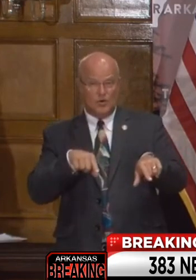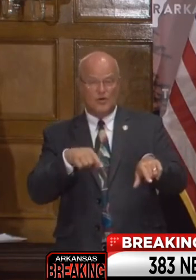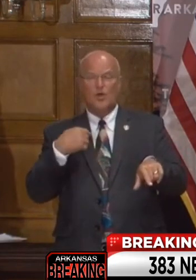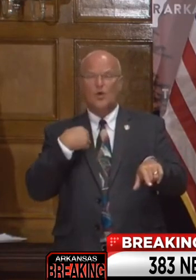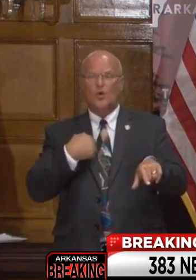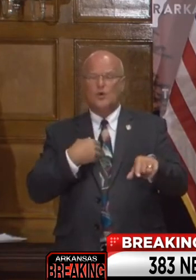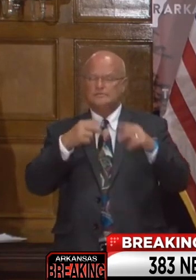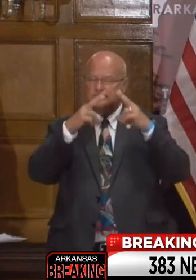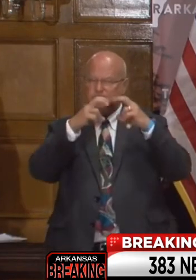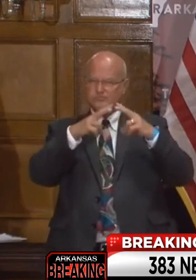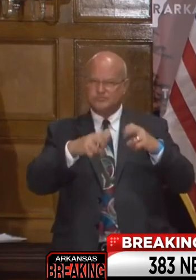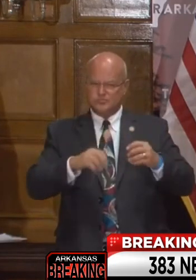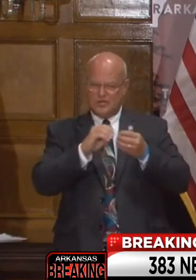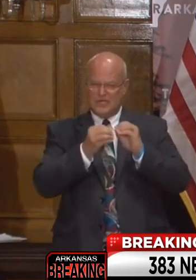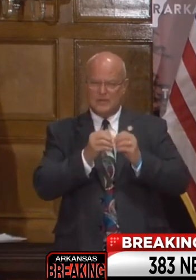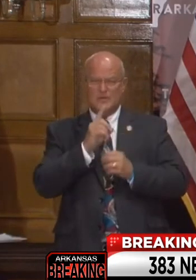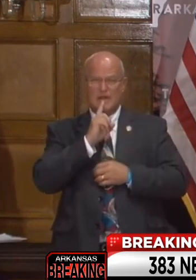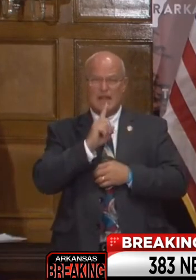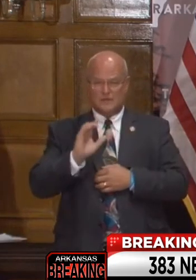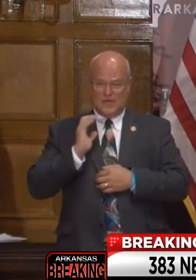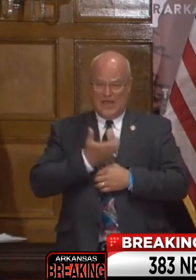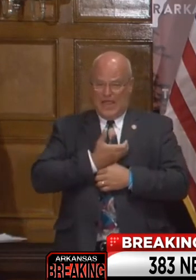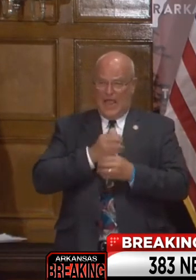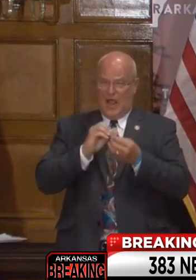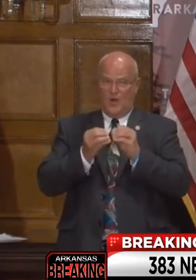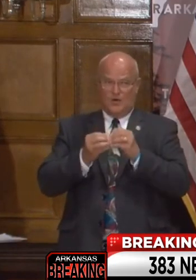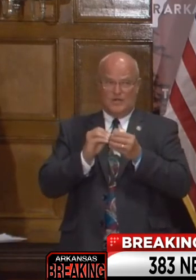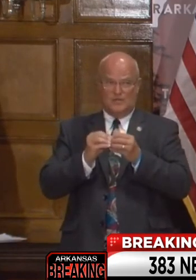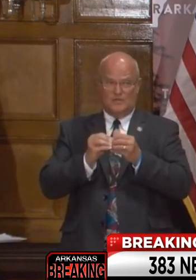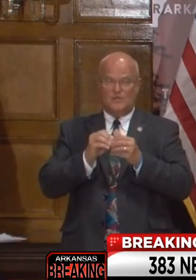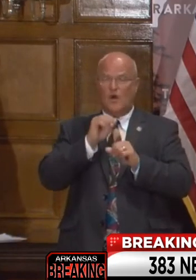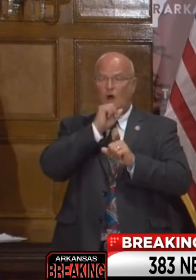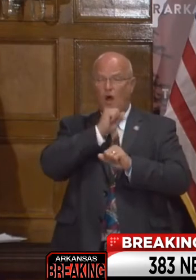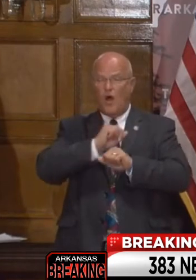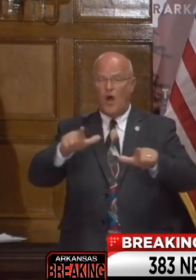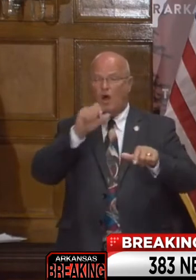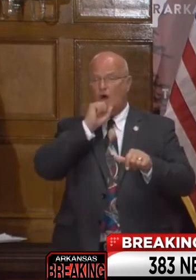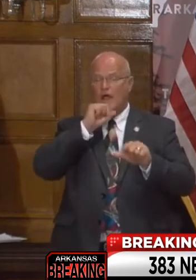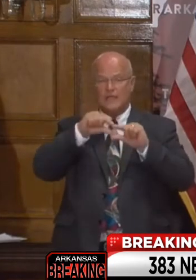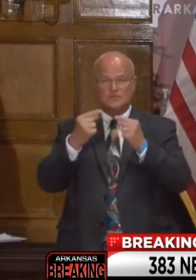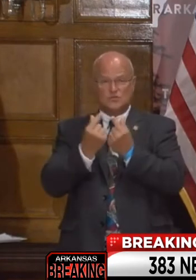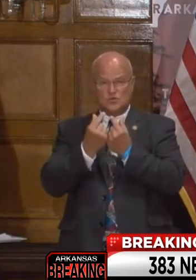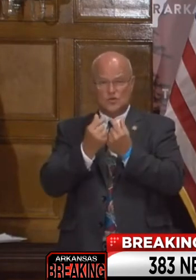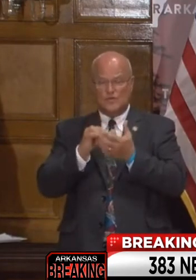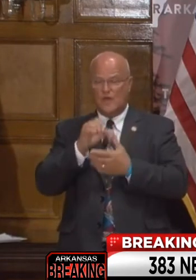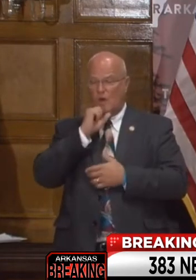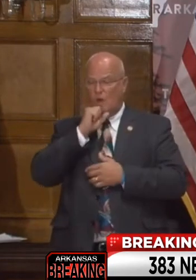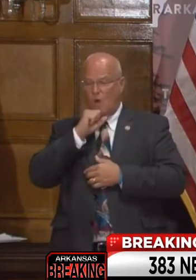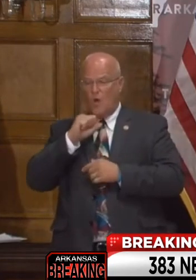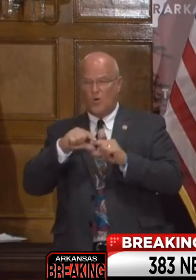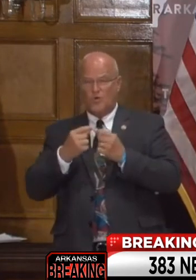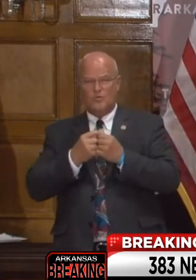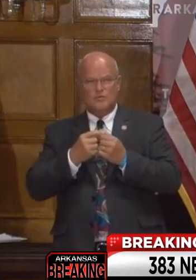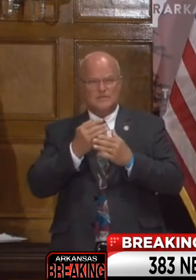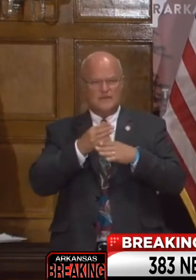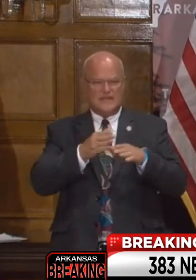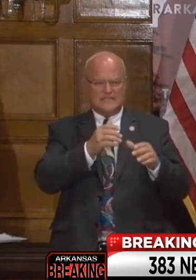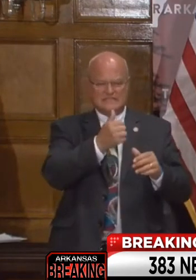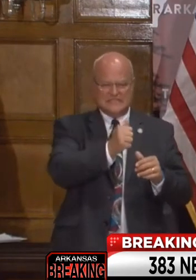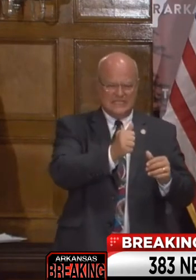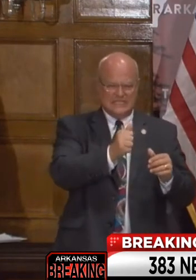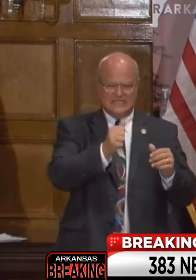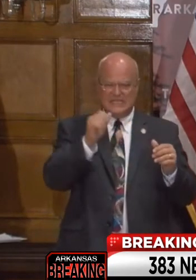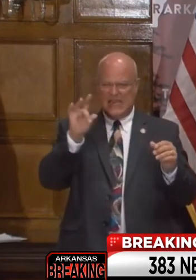we ran an analysis on our numbers, and actually our numbers for all age groups, and that is that age group that we divide from 10